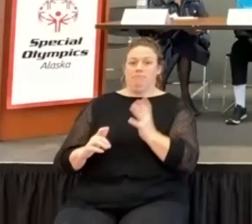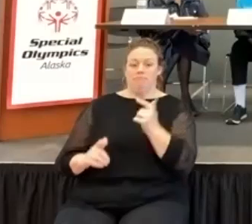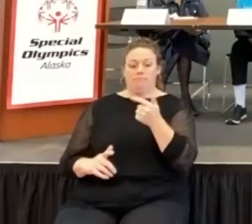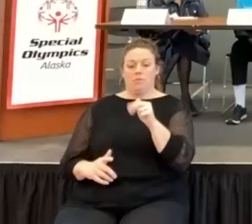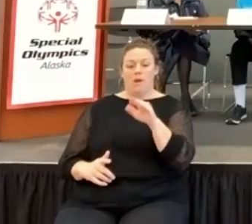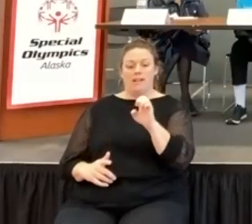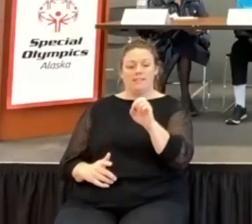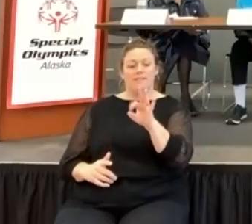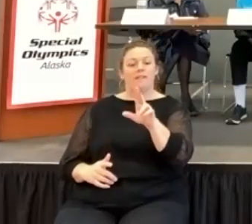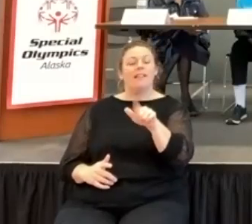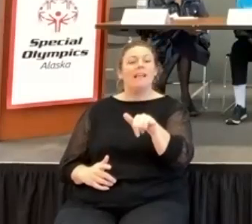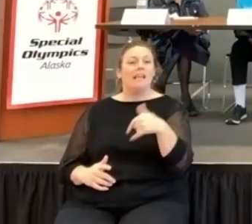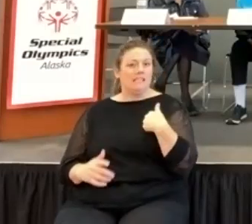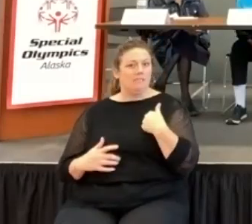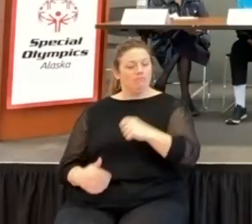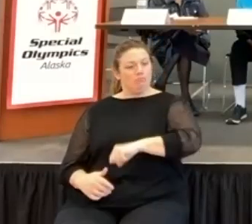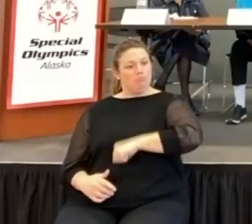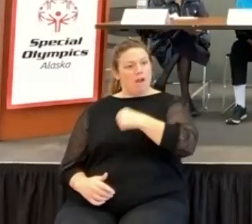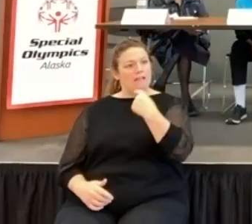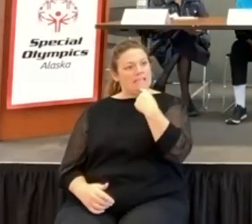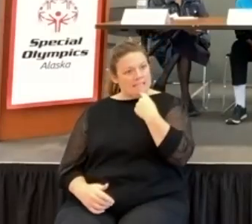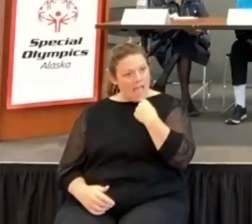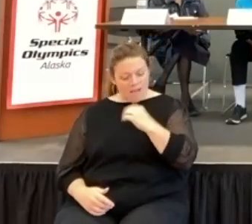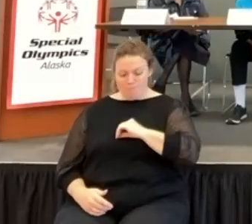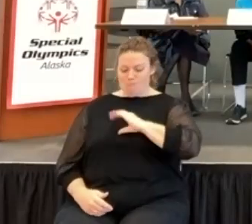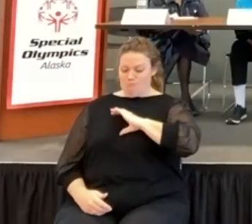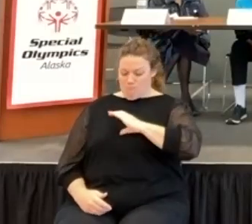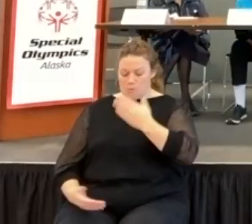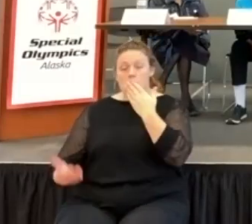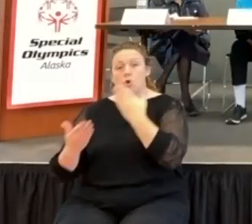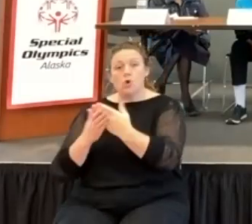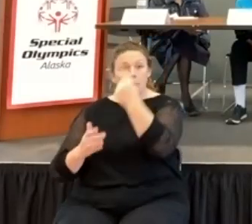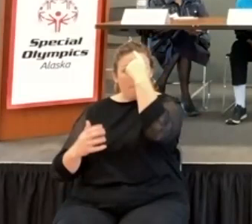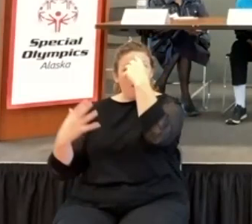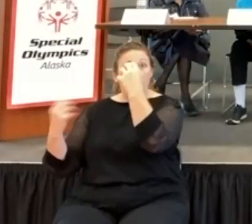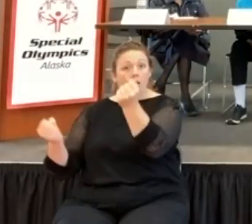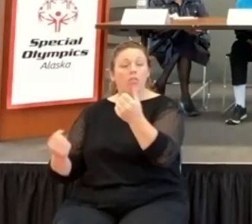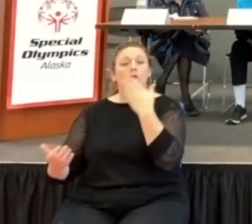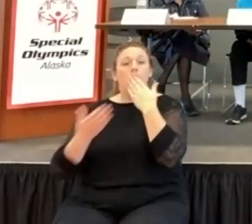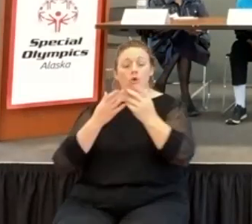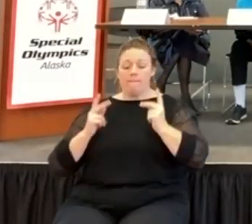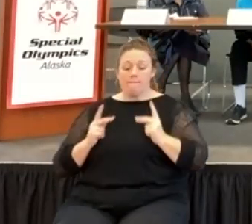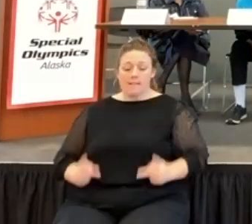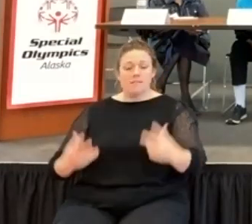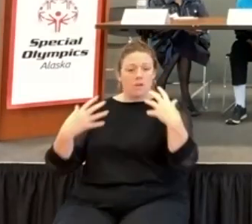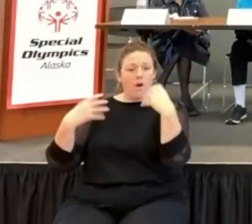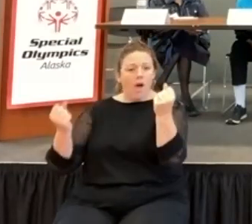say, good mental health, good physical health, and connection with